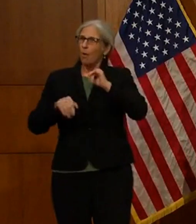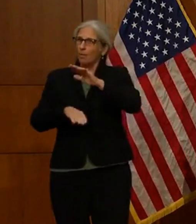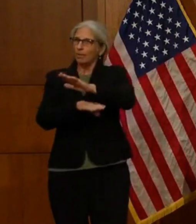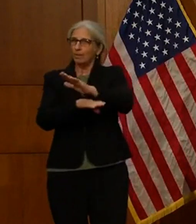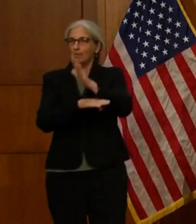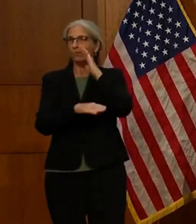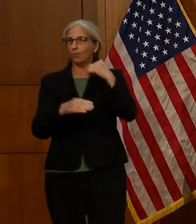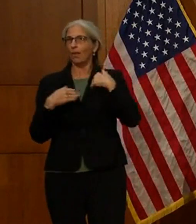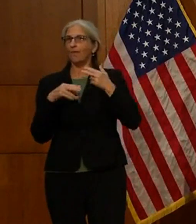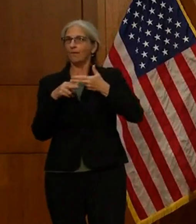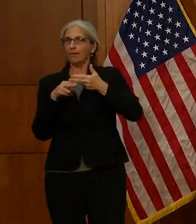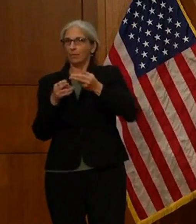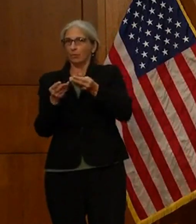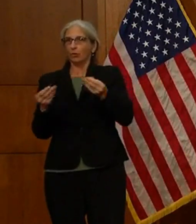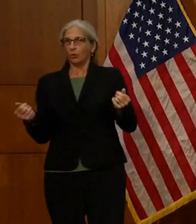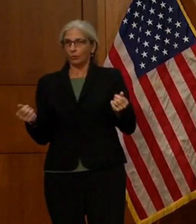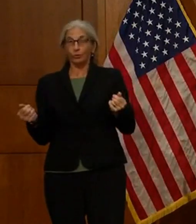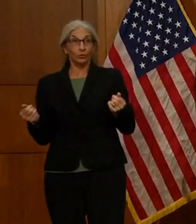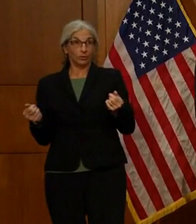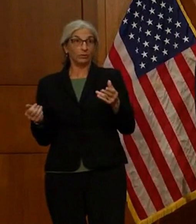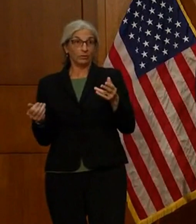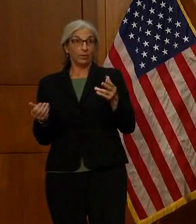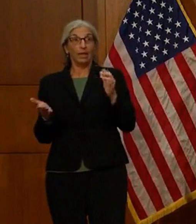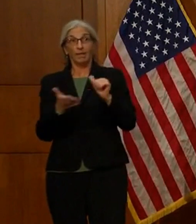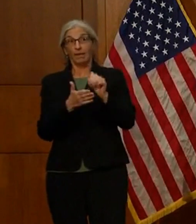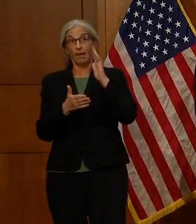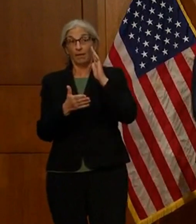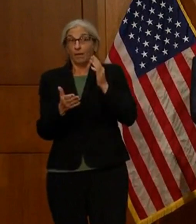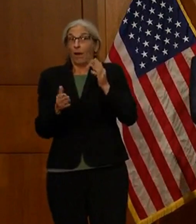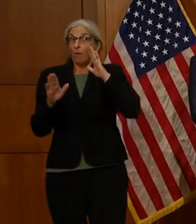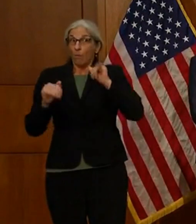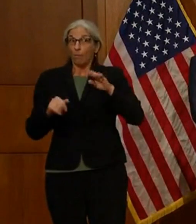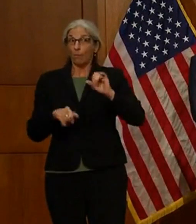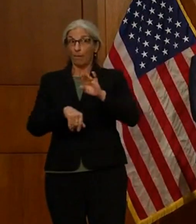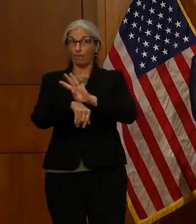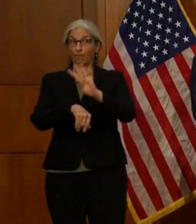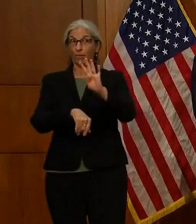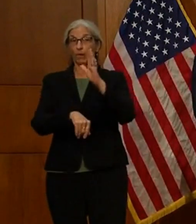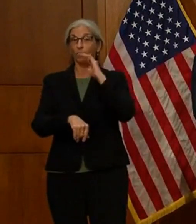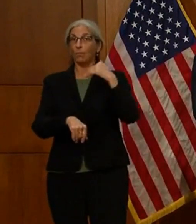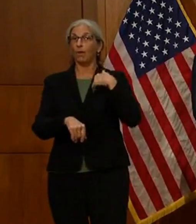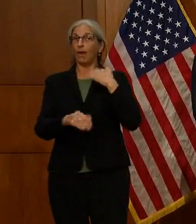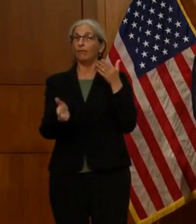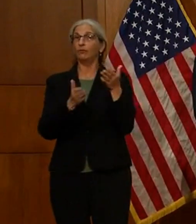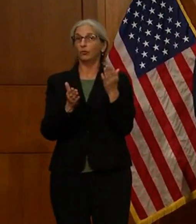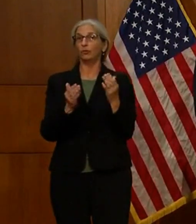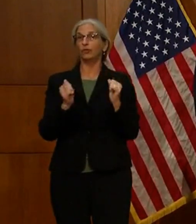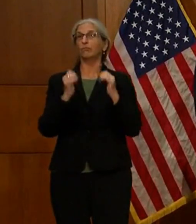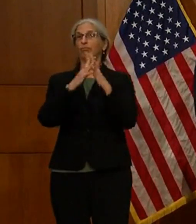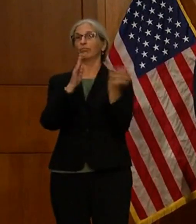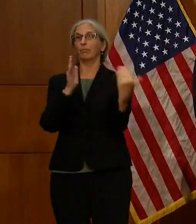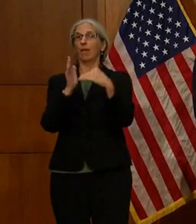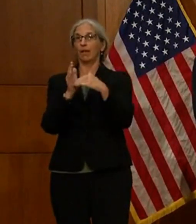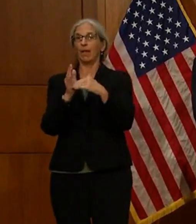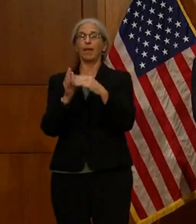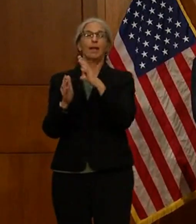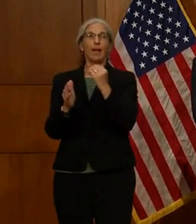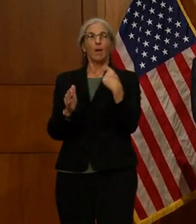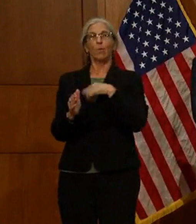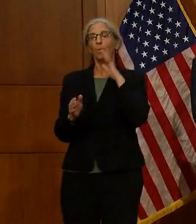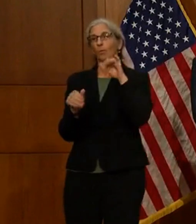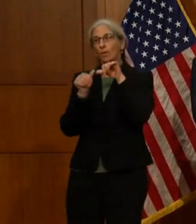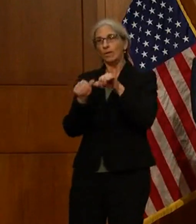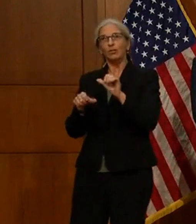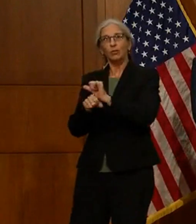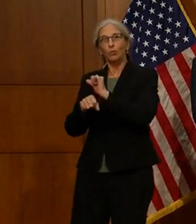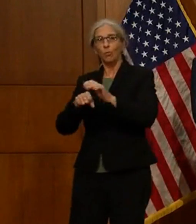in place by 4 p.m. that will bring our services back online, while Verizon continues to work on a permanent